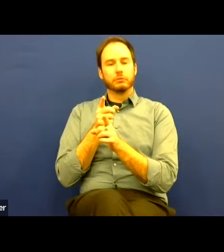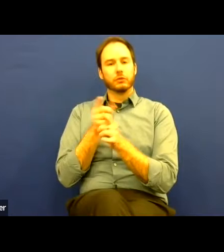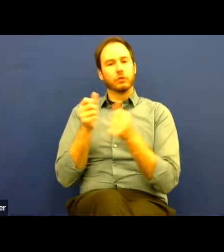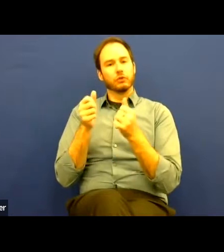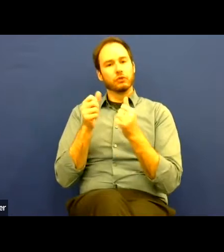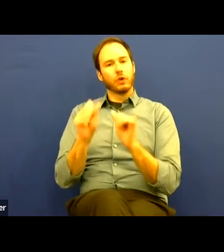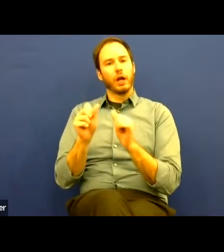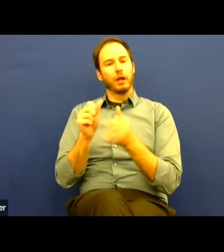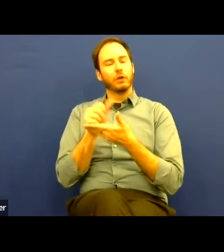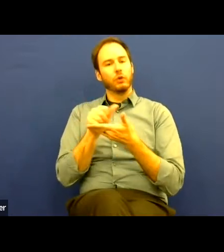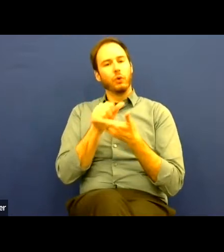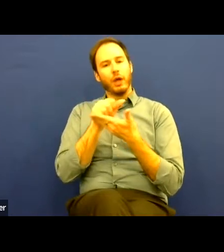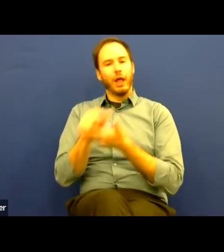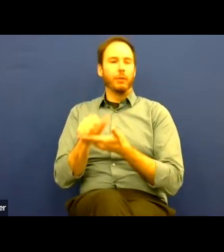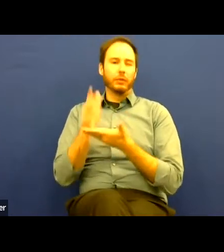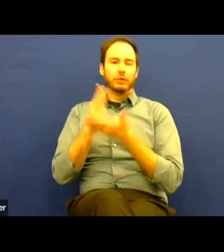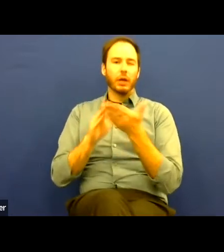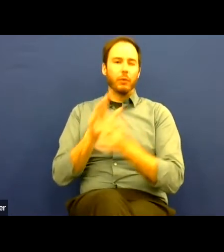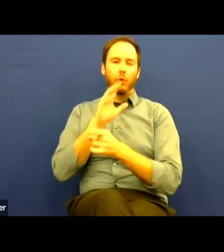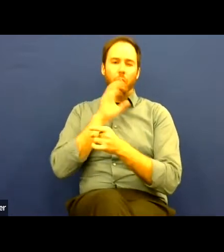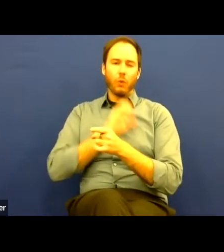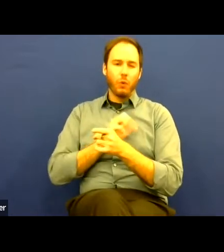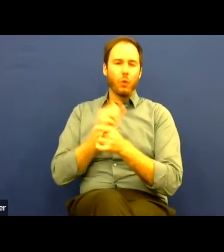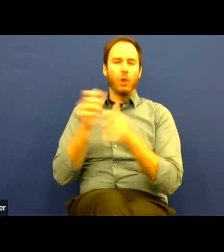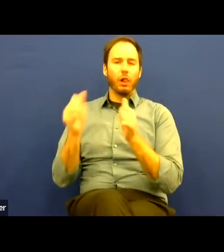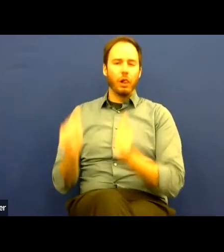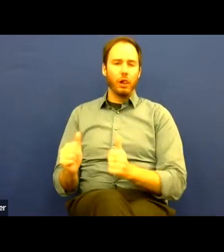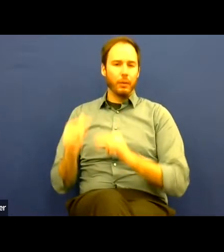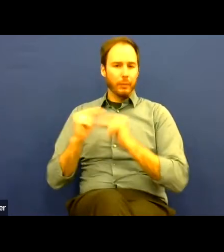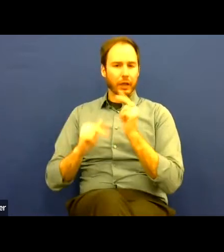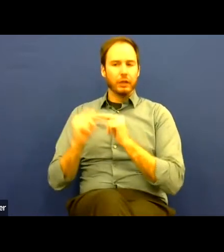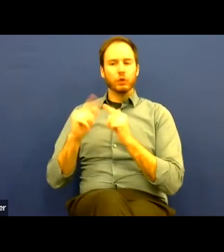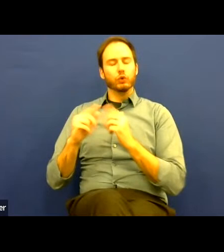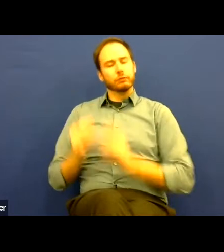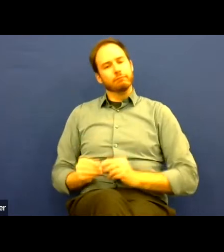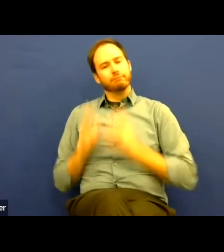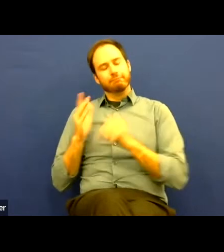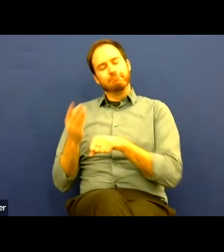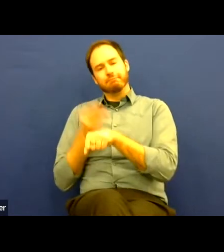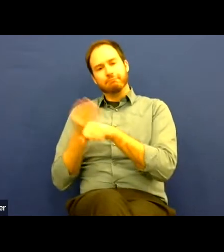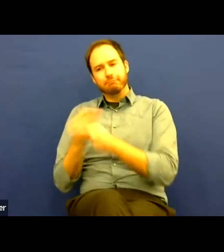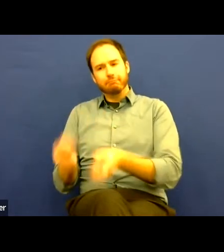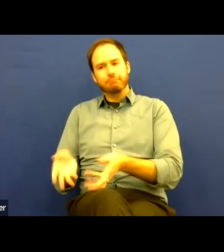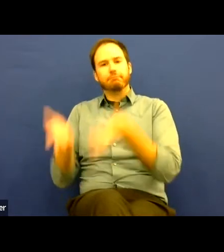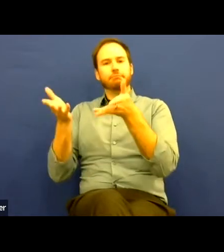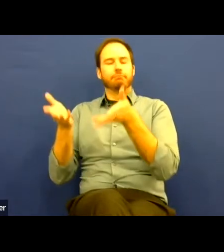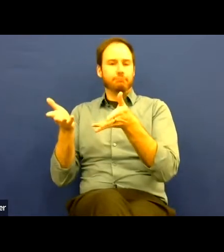trying to help some of the older buildings redevelop into